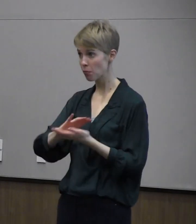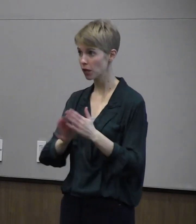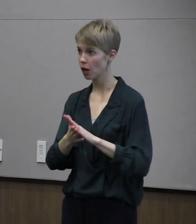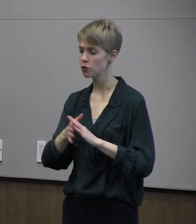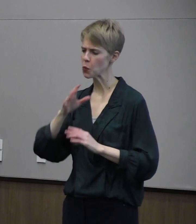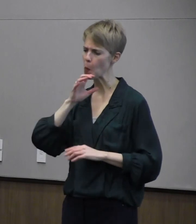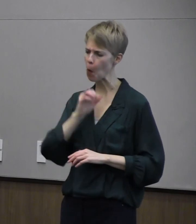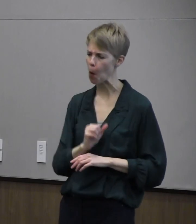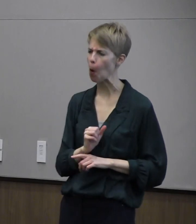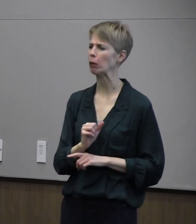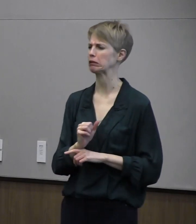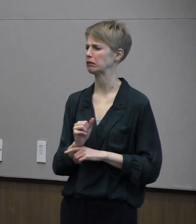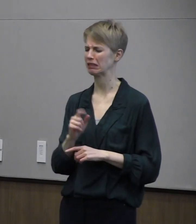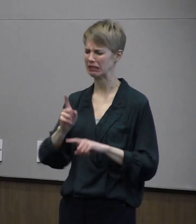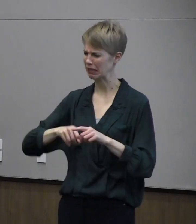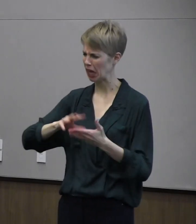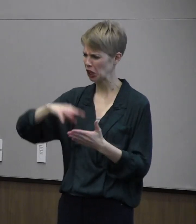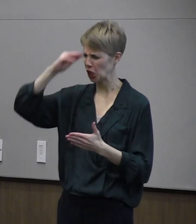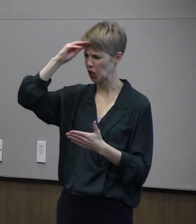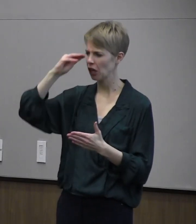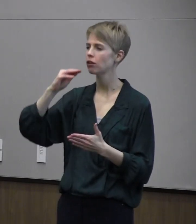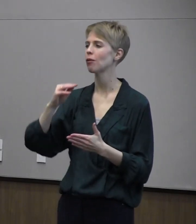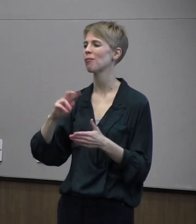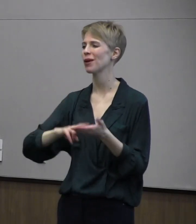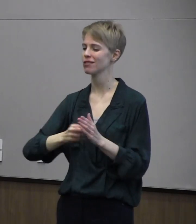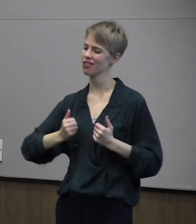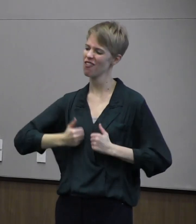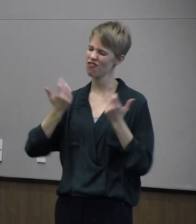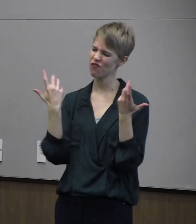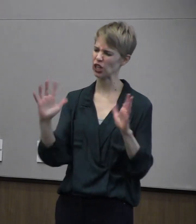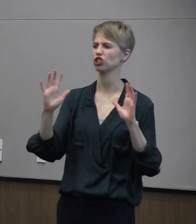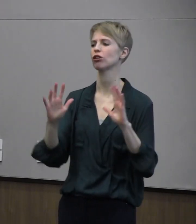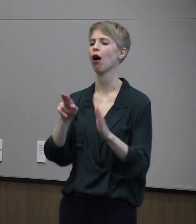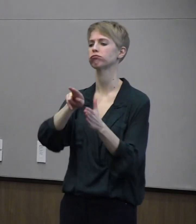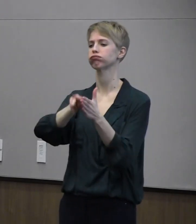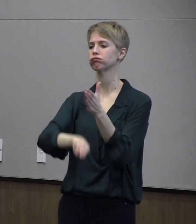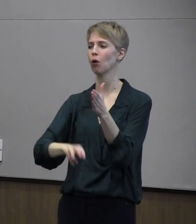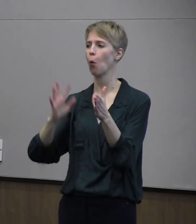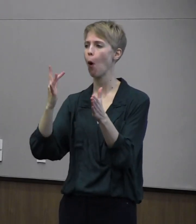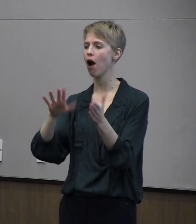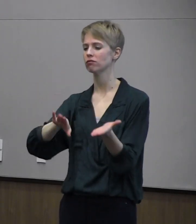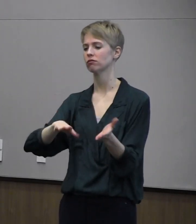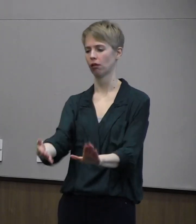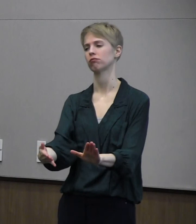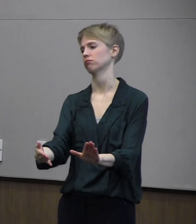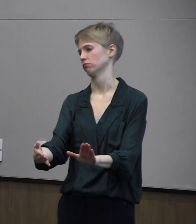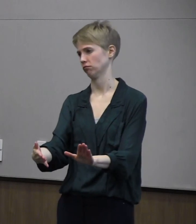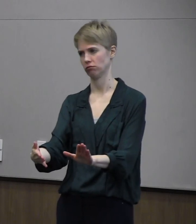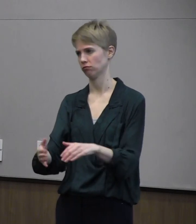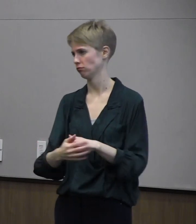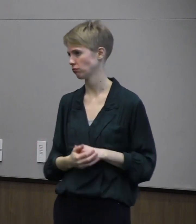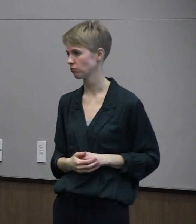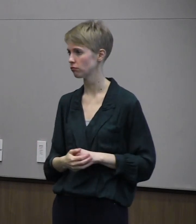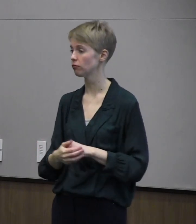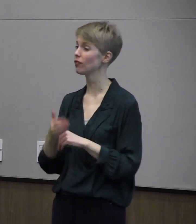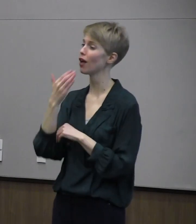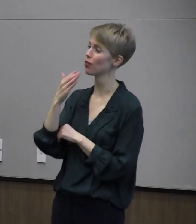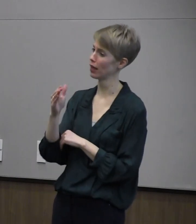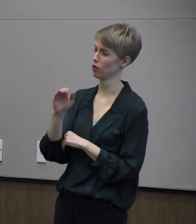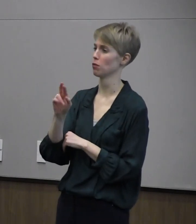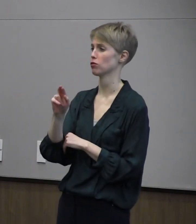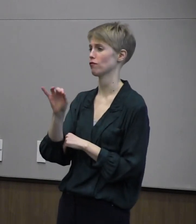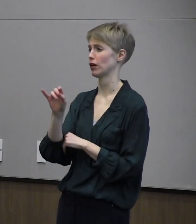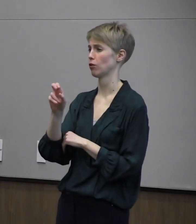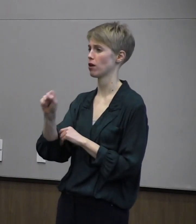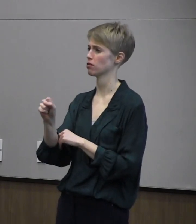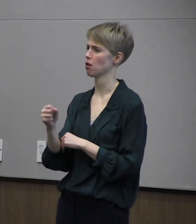a hearse and be driven to the cemetery, for he is dead to the world as he will ever be. Thank you, Mr. Ferris, for stimulating